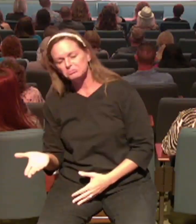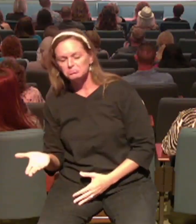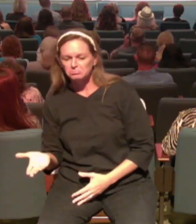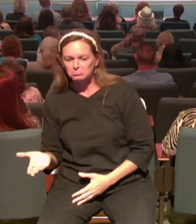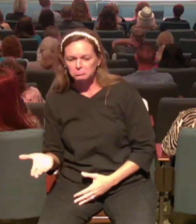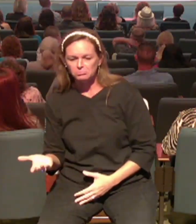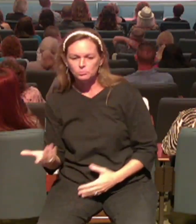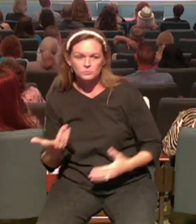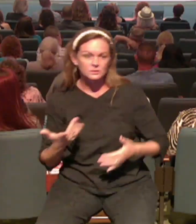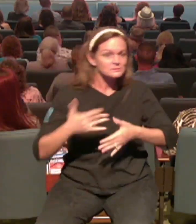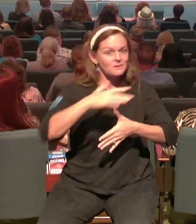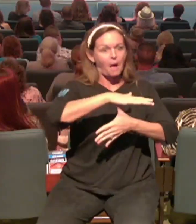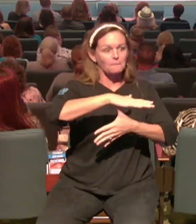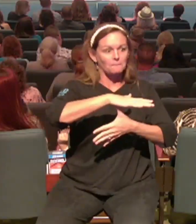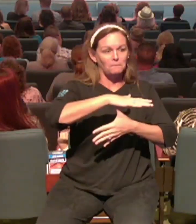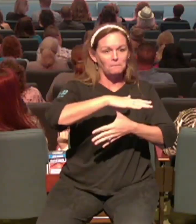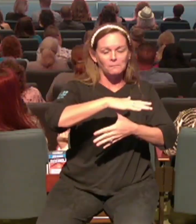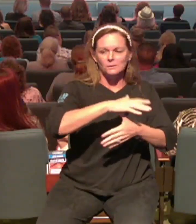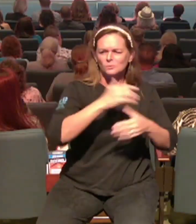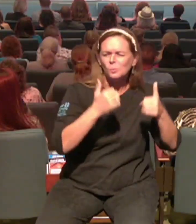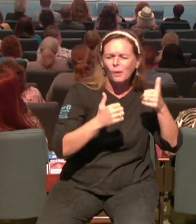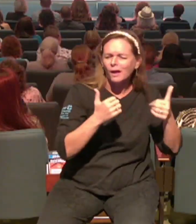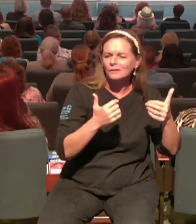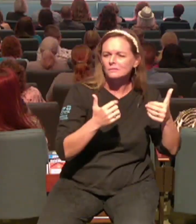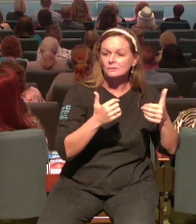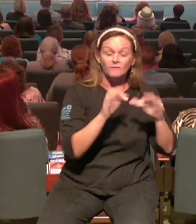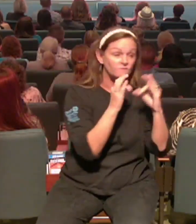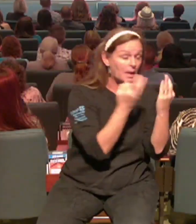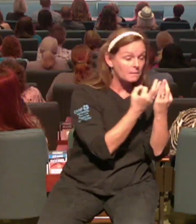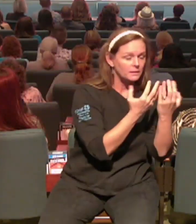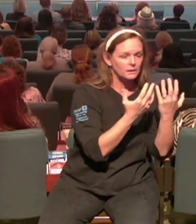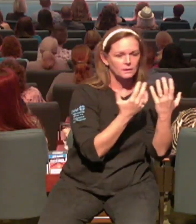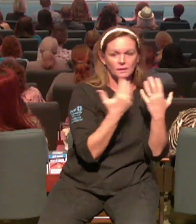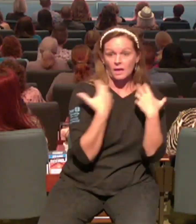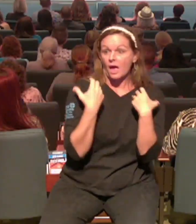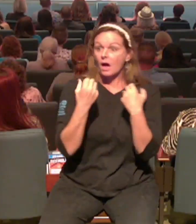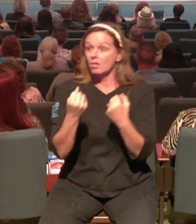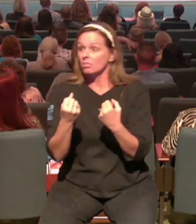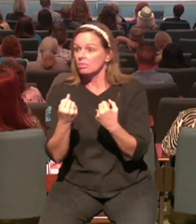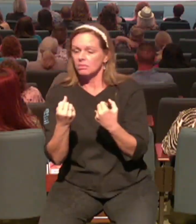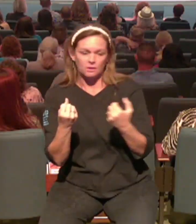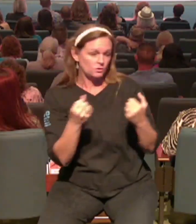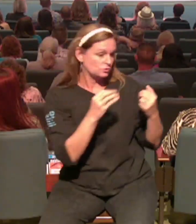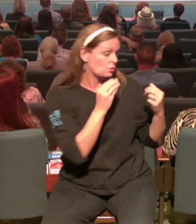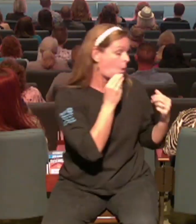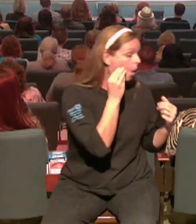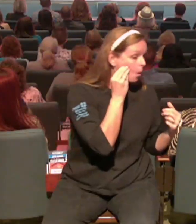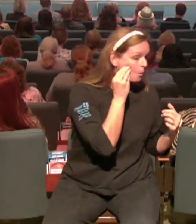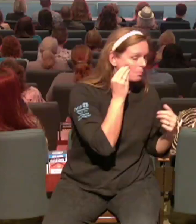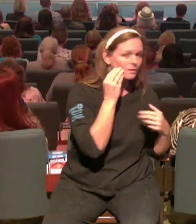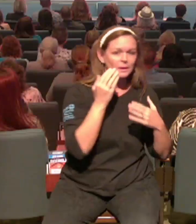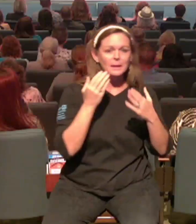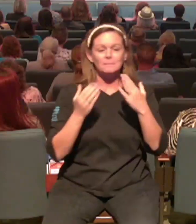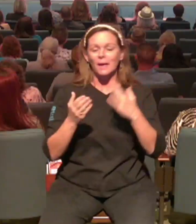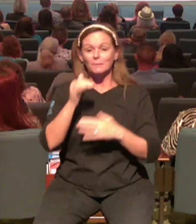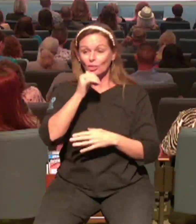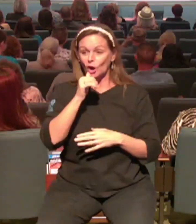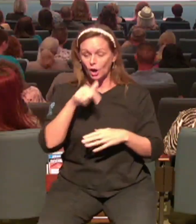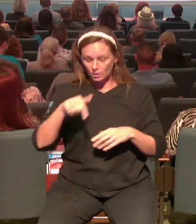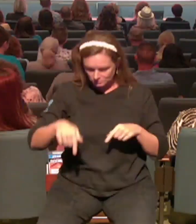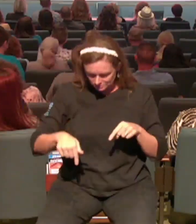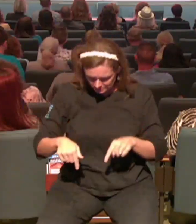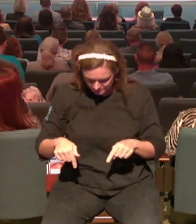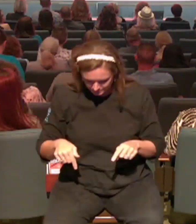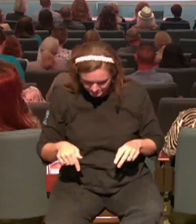family, your friends, loved ones? Is it your health or your home? Maybe it's like the girl in the video, it's your feet. You're just, you know, they are kind